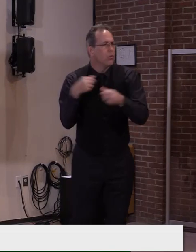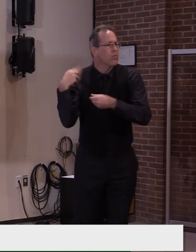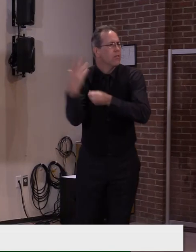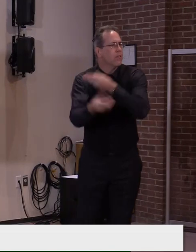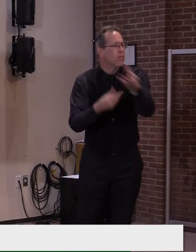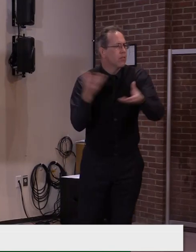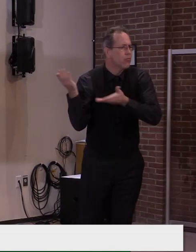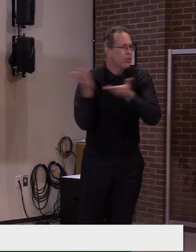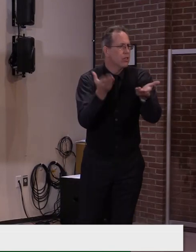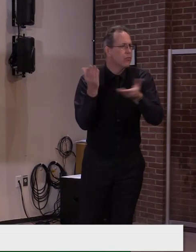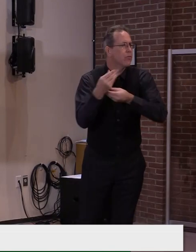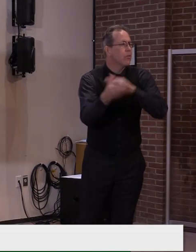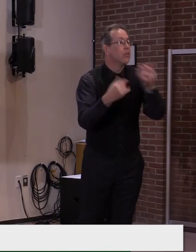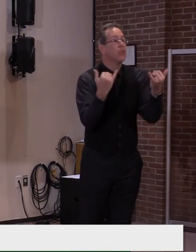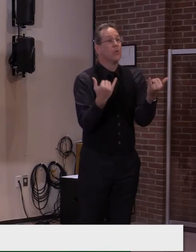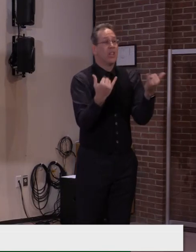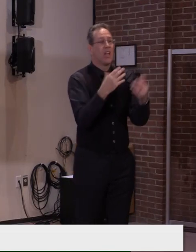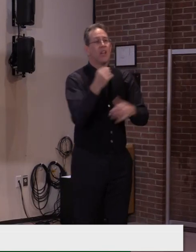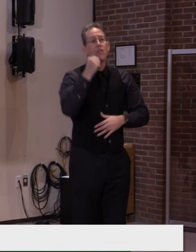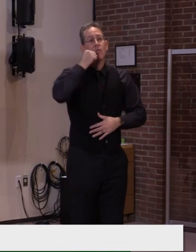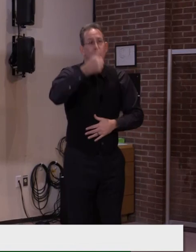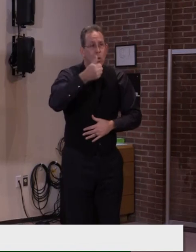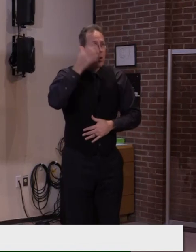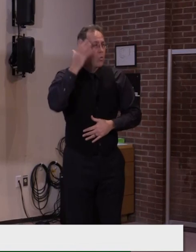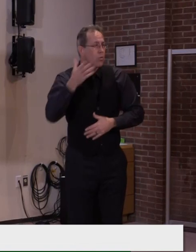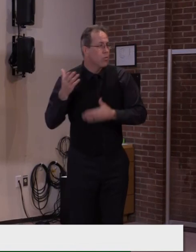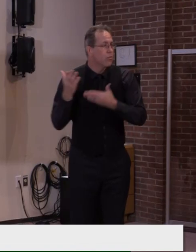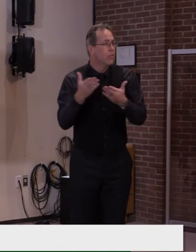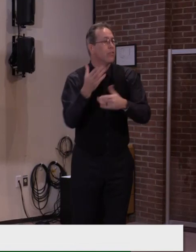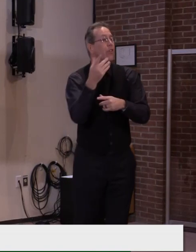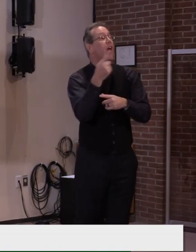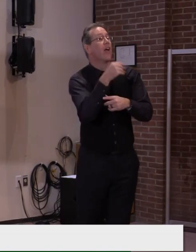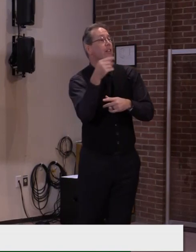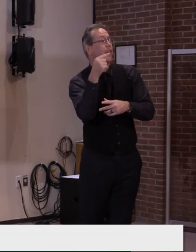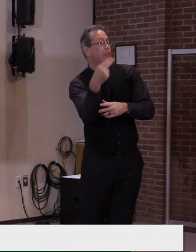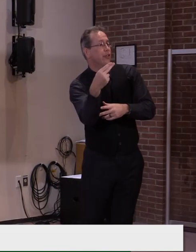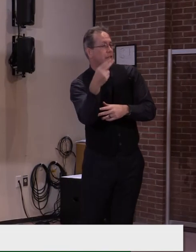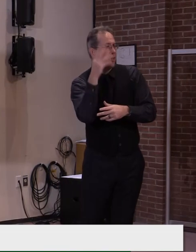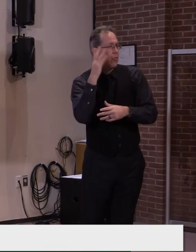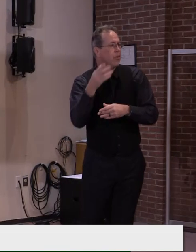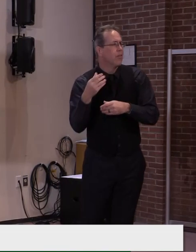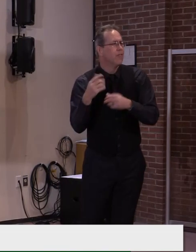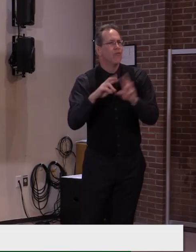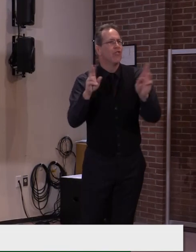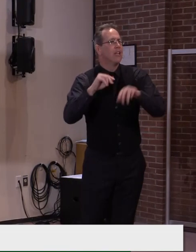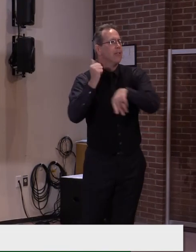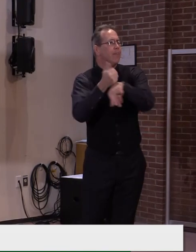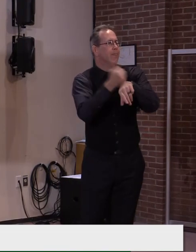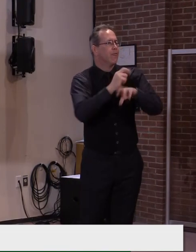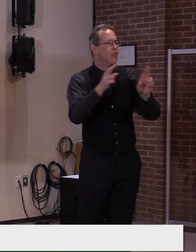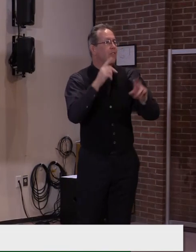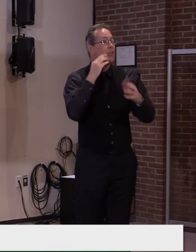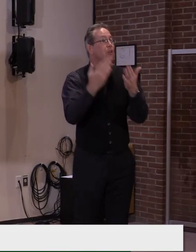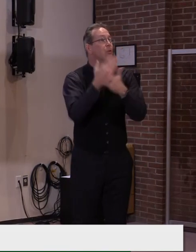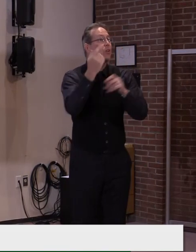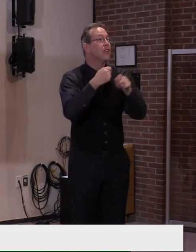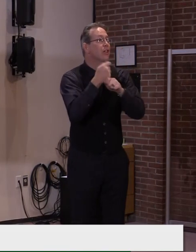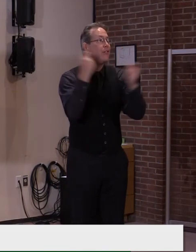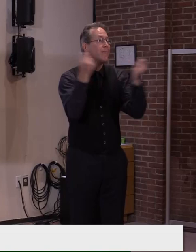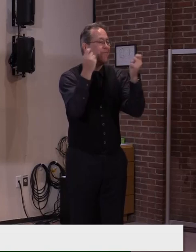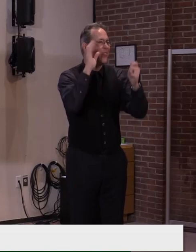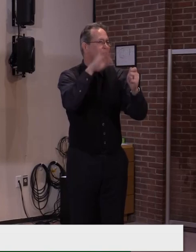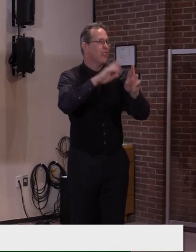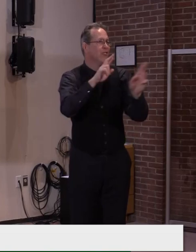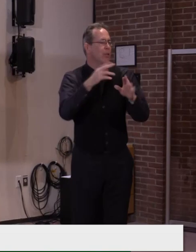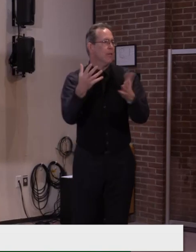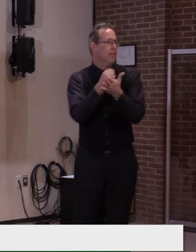Thursday in the lead-up to the New Year's Eve holiday. It is important to note these rapid take-home tests are